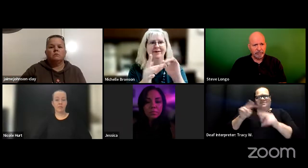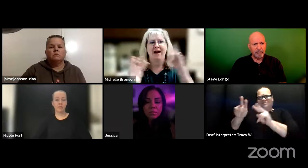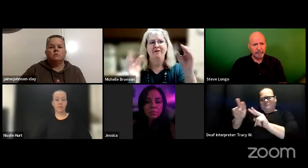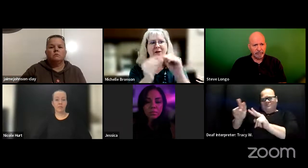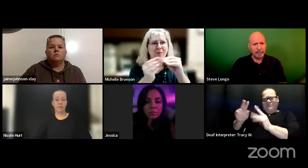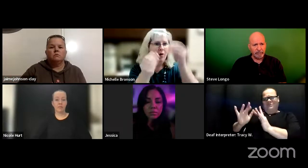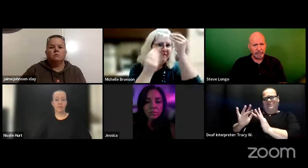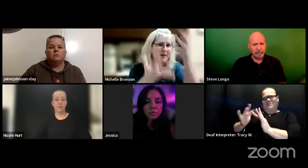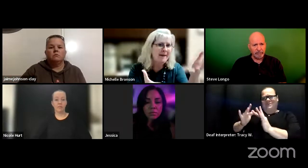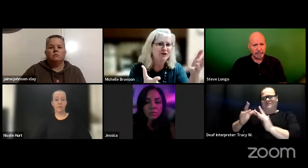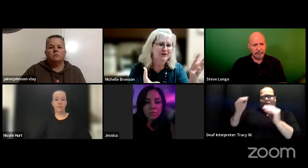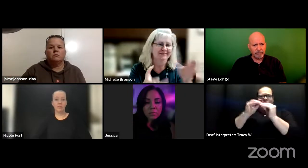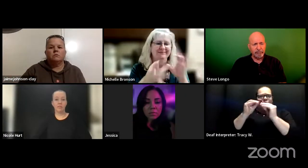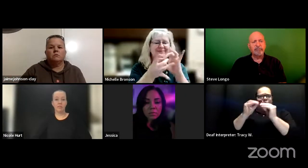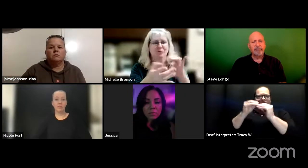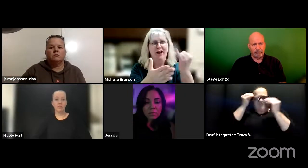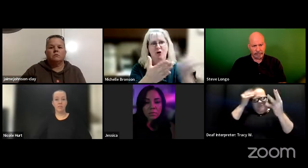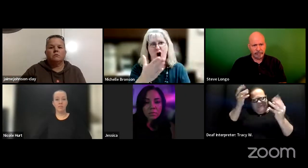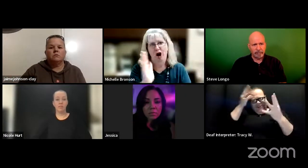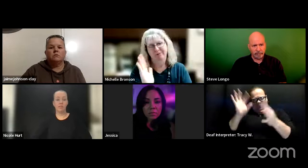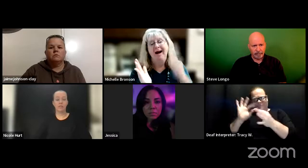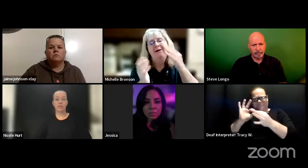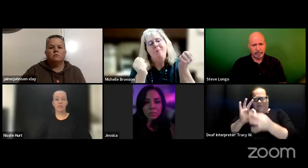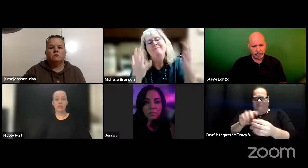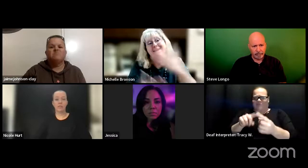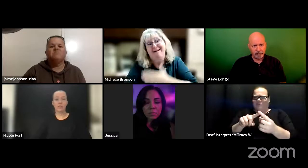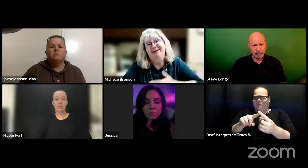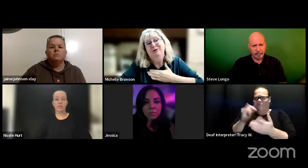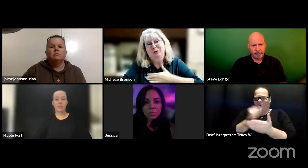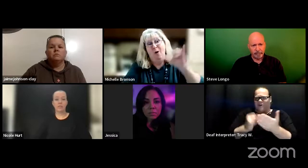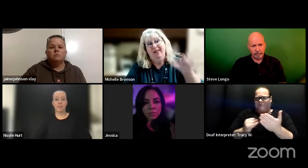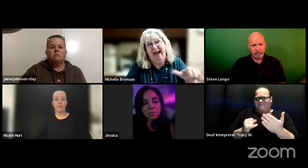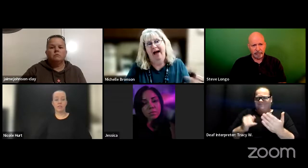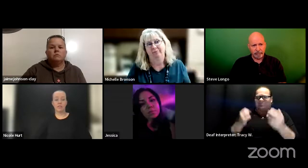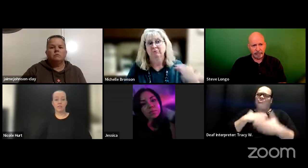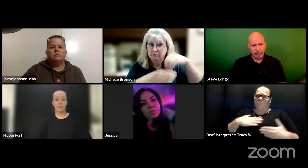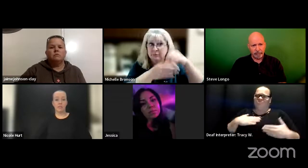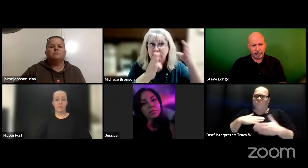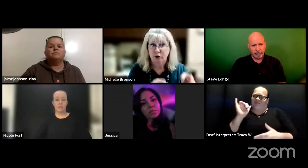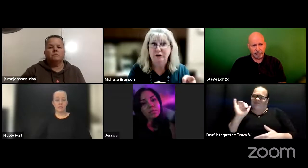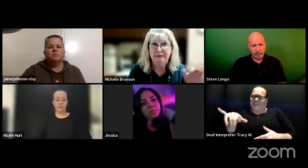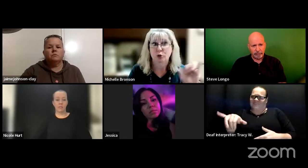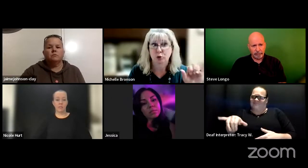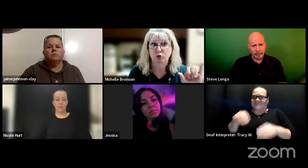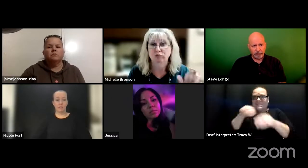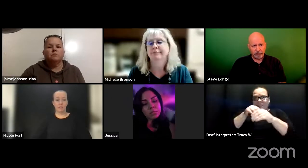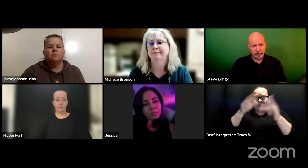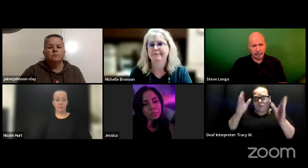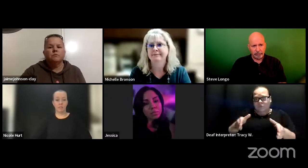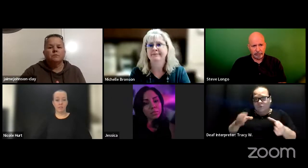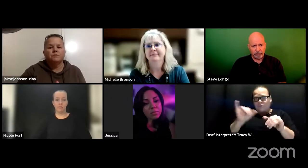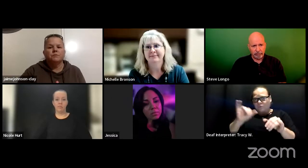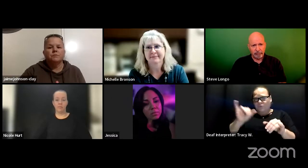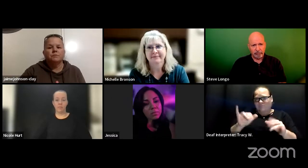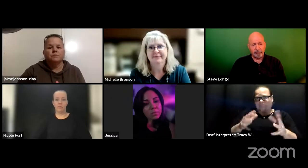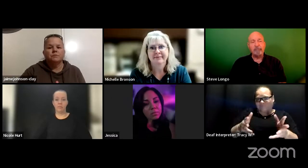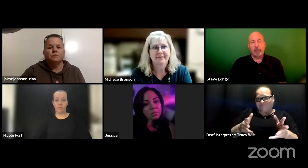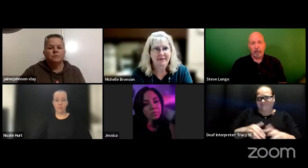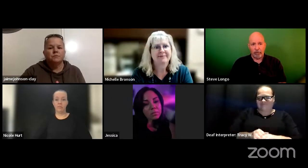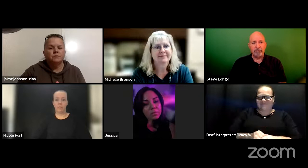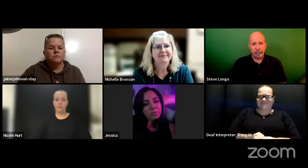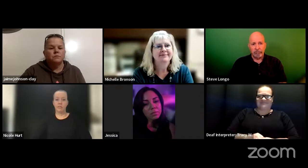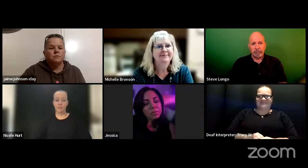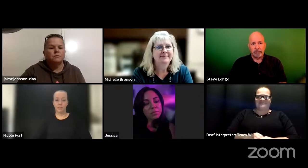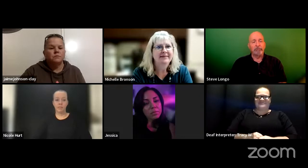so please do take a look at that. There's a lot more information there. I know many people have enjoyed that event. It will be in